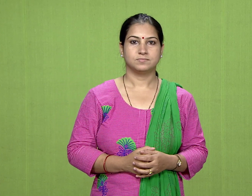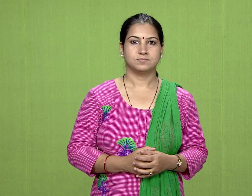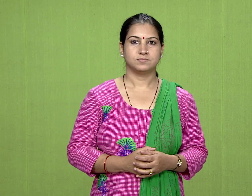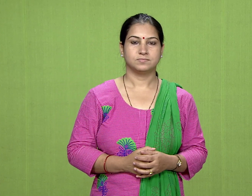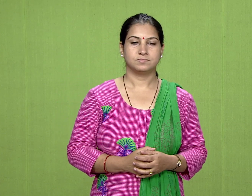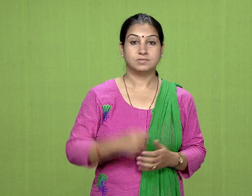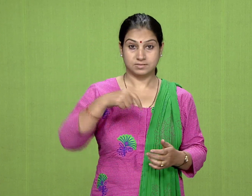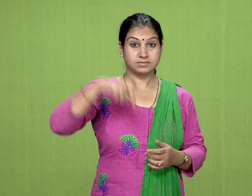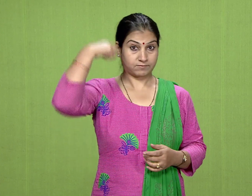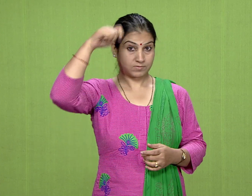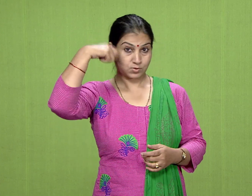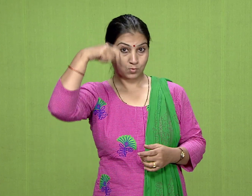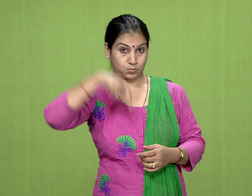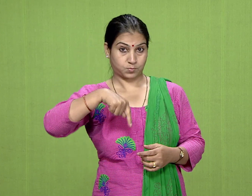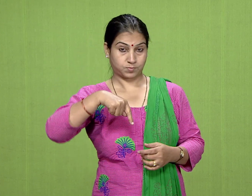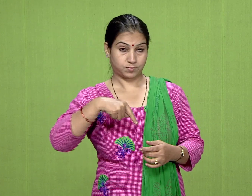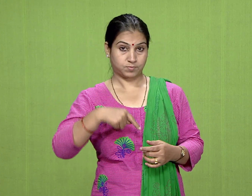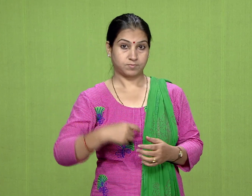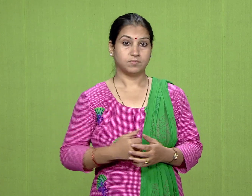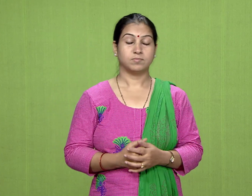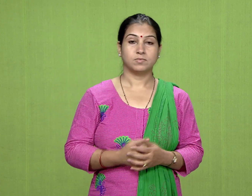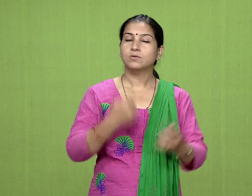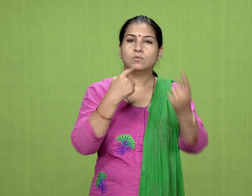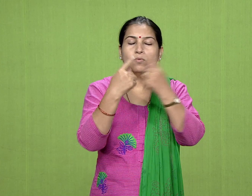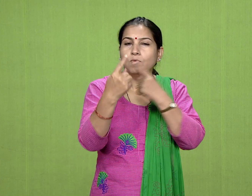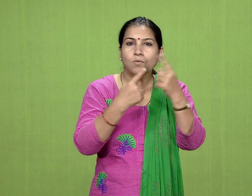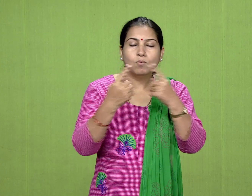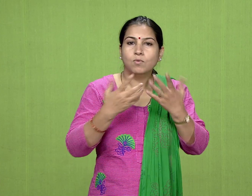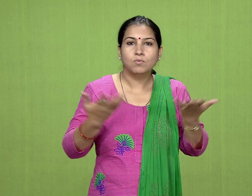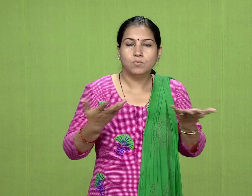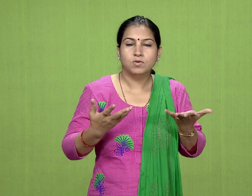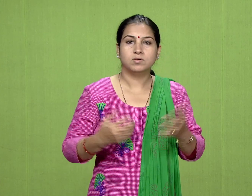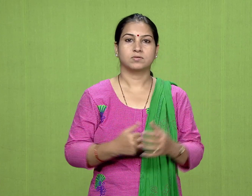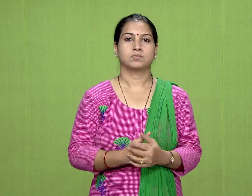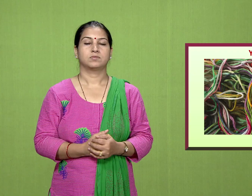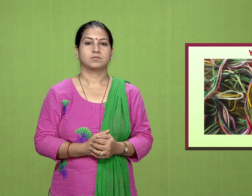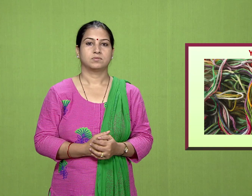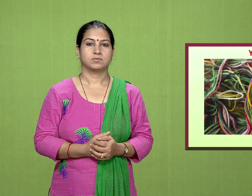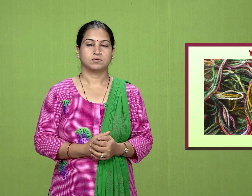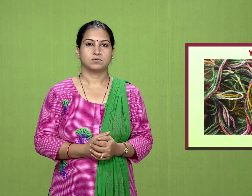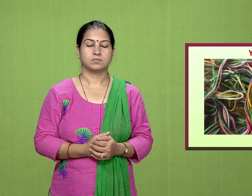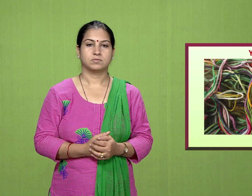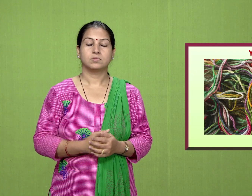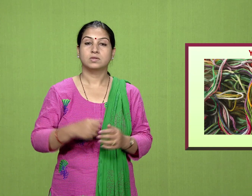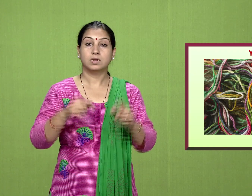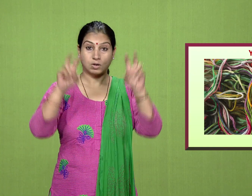In this video, we will know about yarn